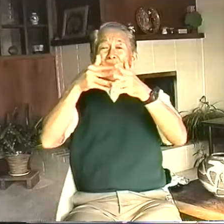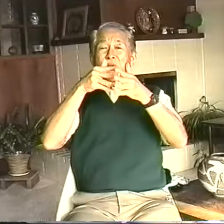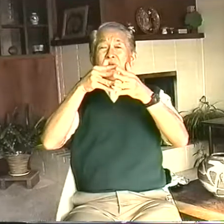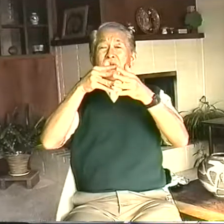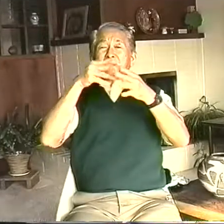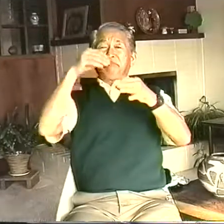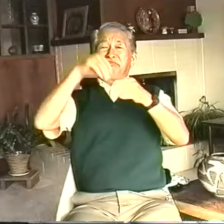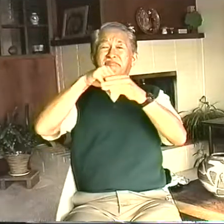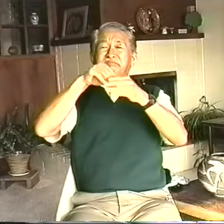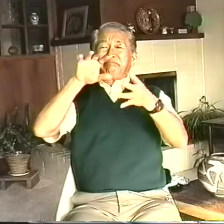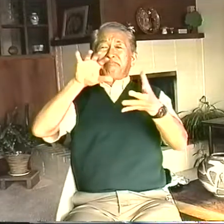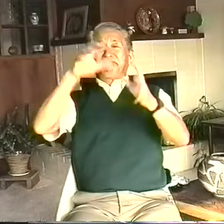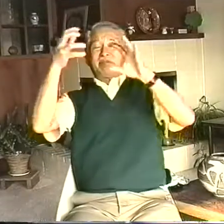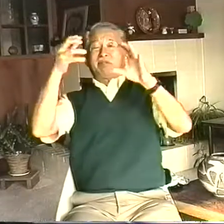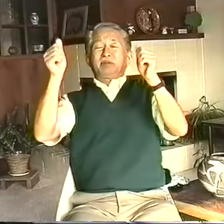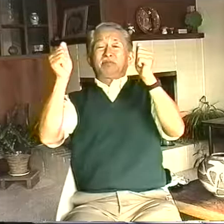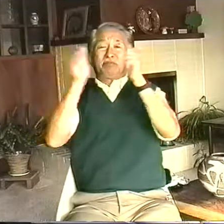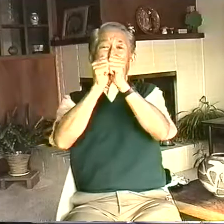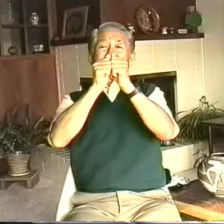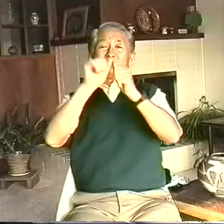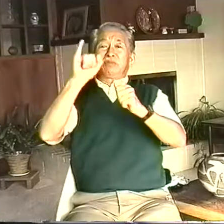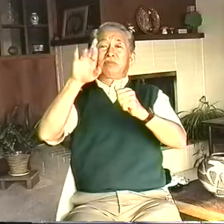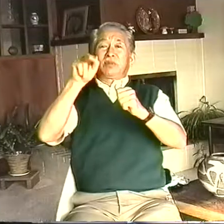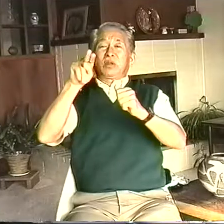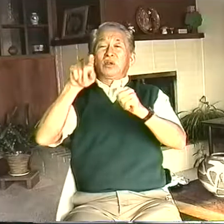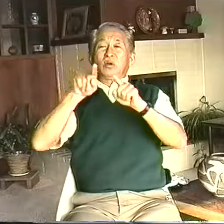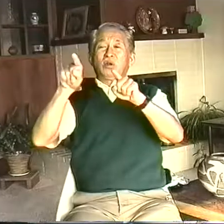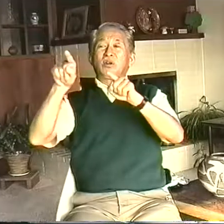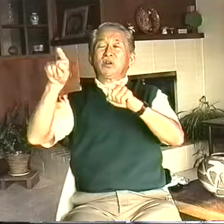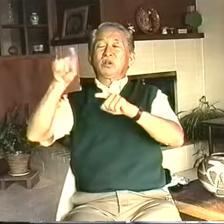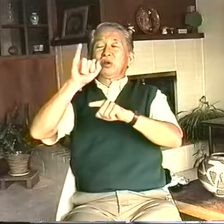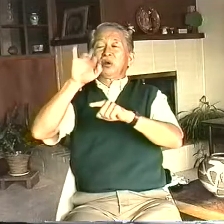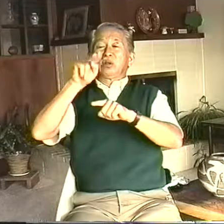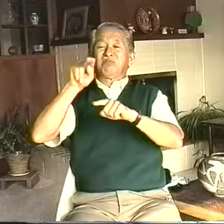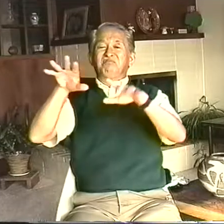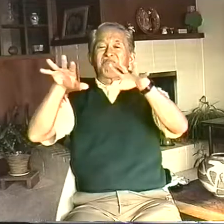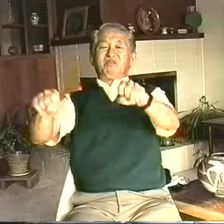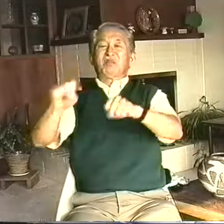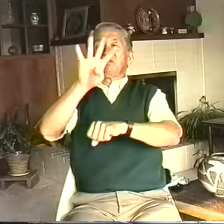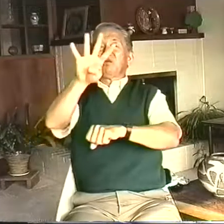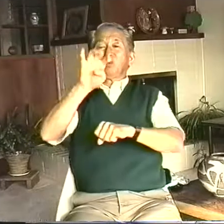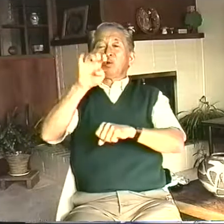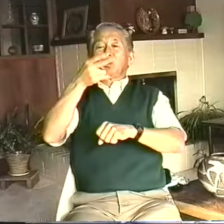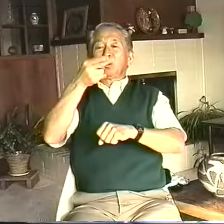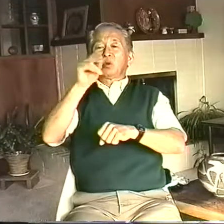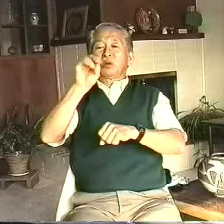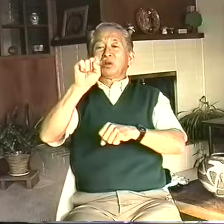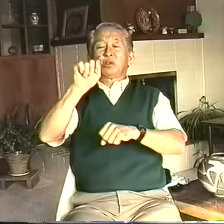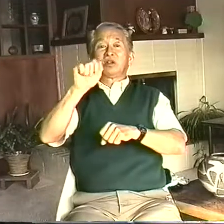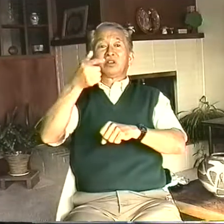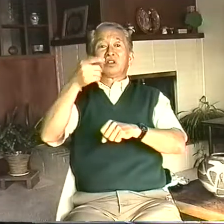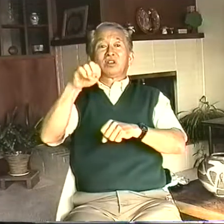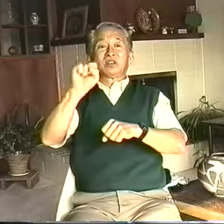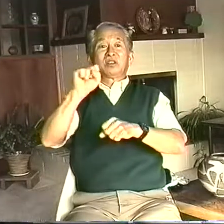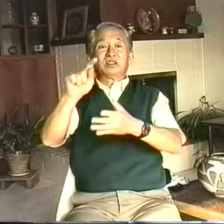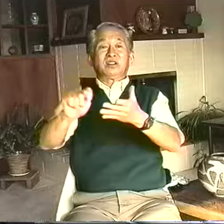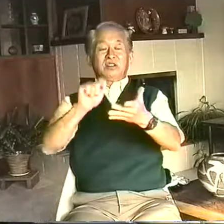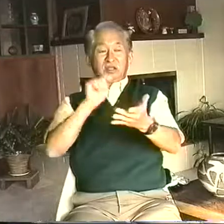This was back in the days of the Iran hostage crisis, when Iran